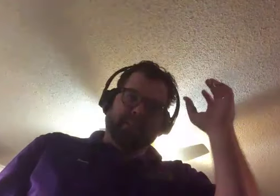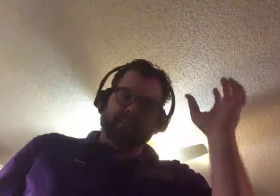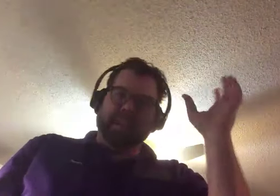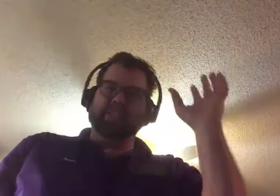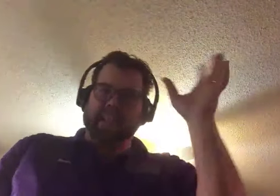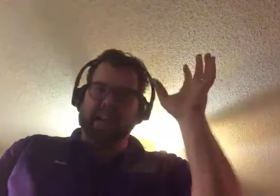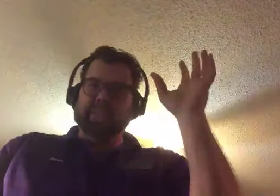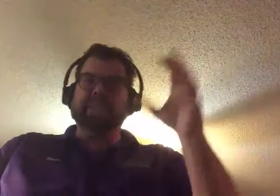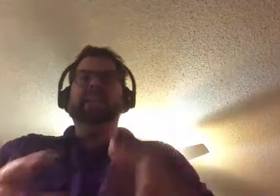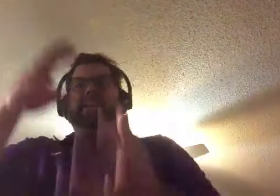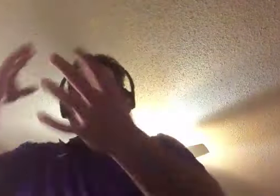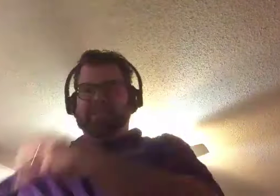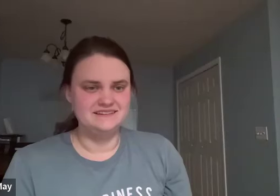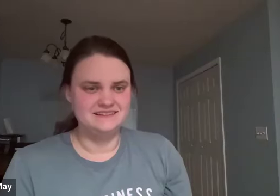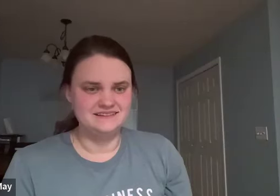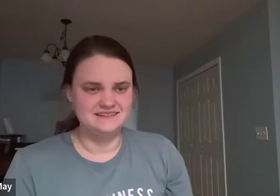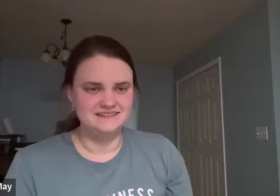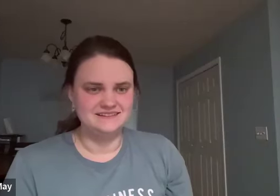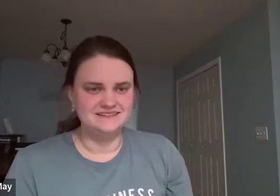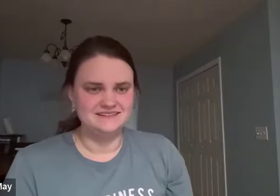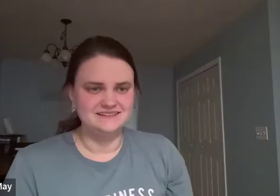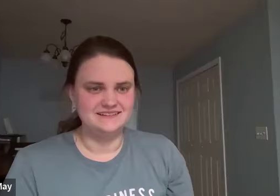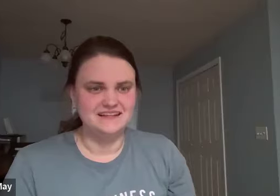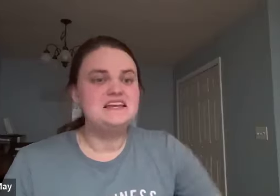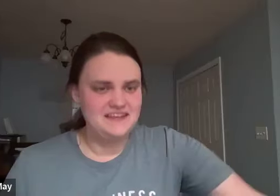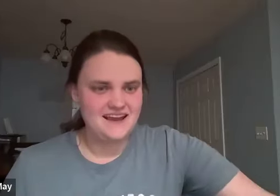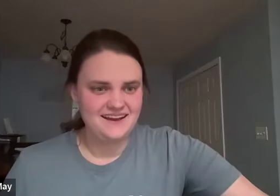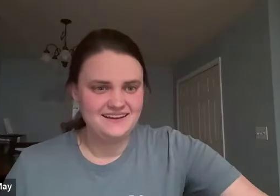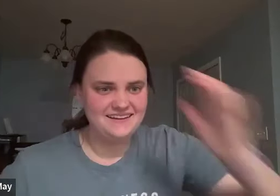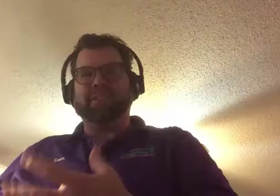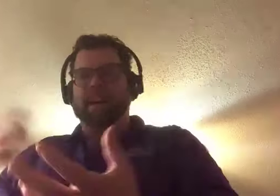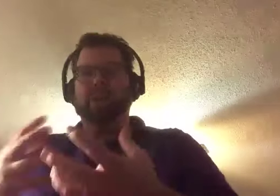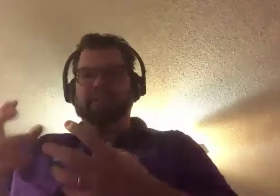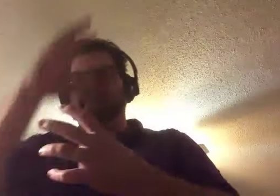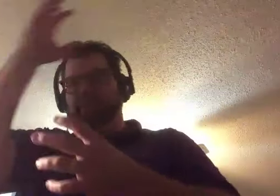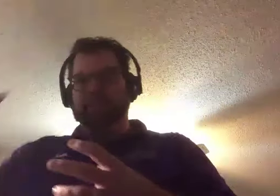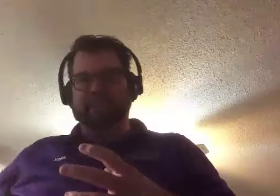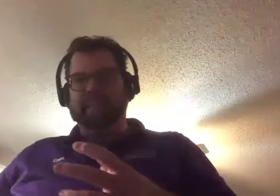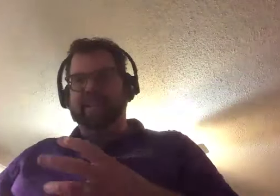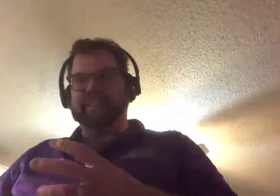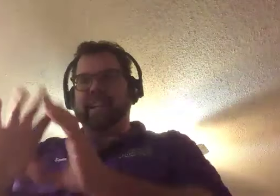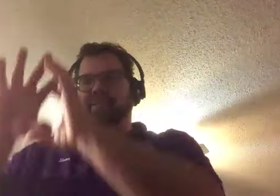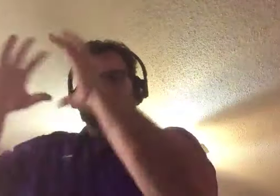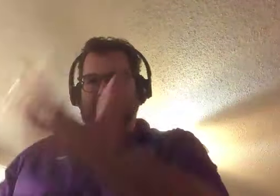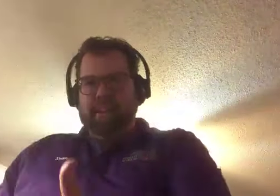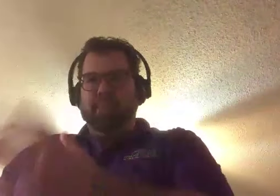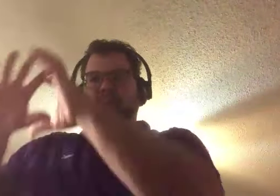know, lettuce or cabbage, there's a whole nother leafy part of that. So I didn't know if that there was something else that covered more